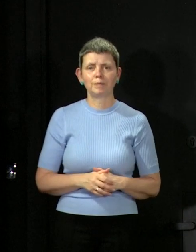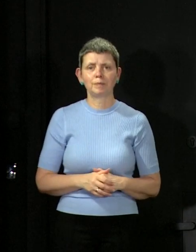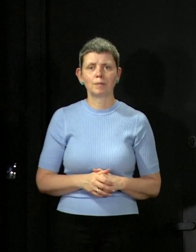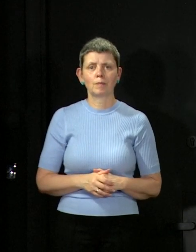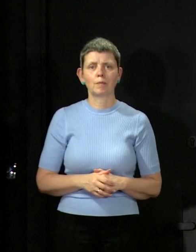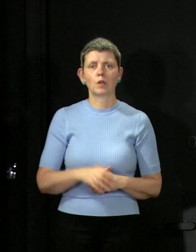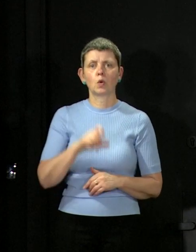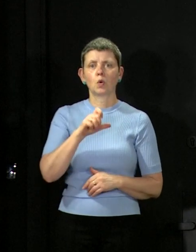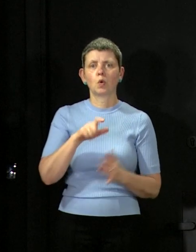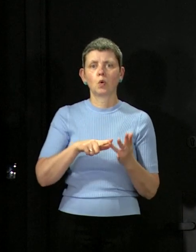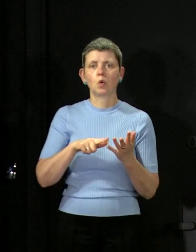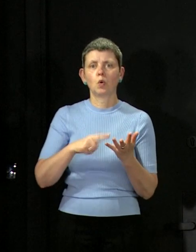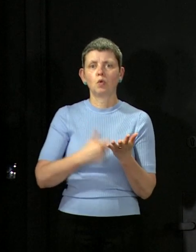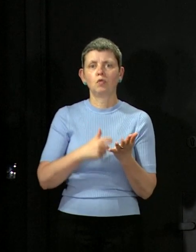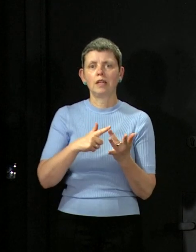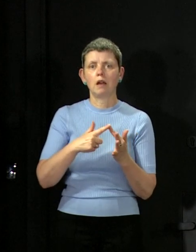Courier.